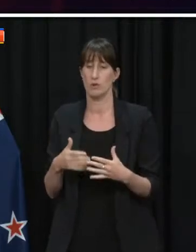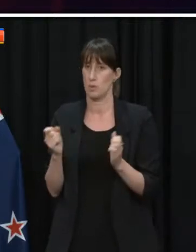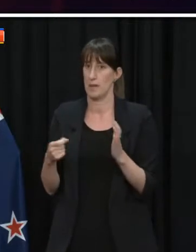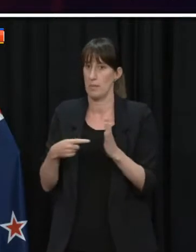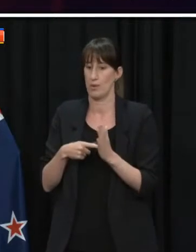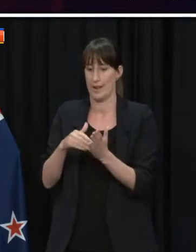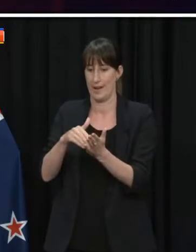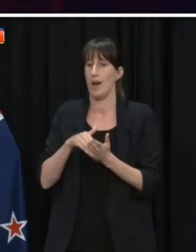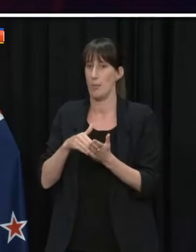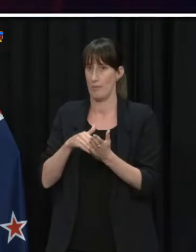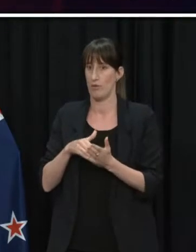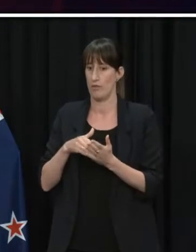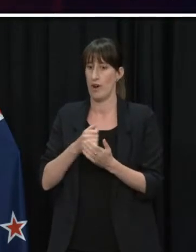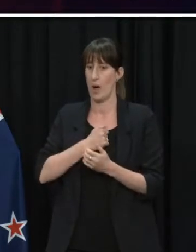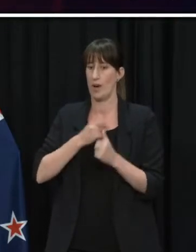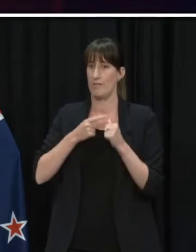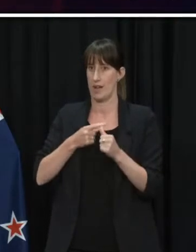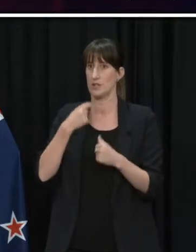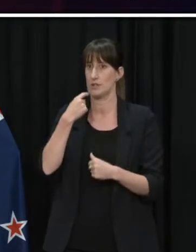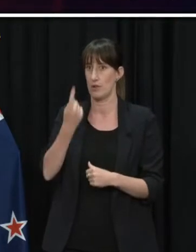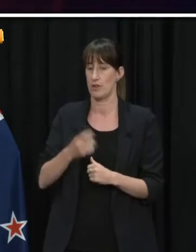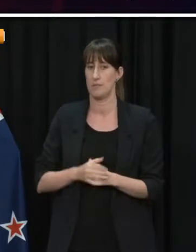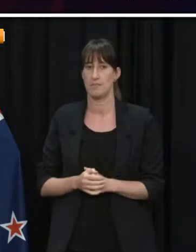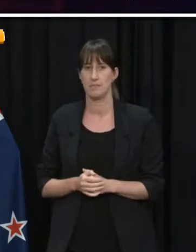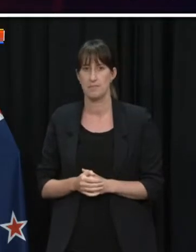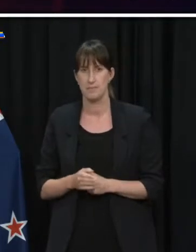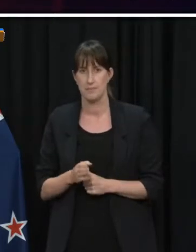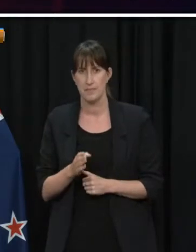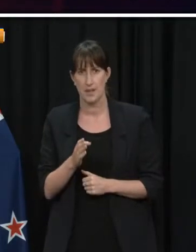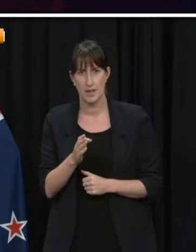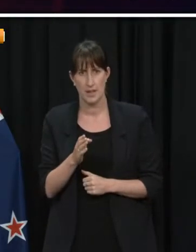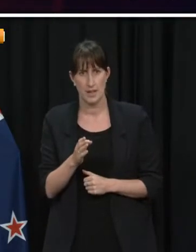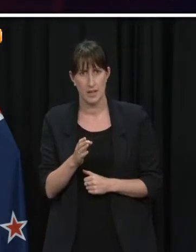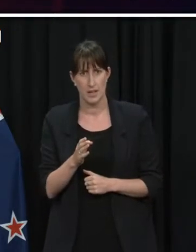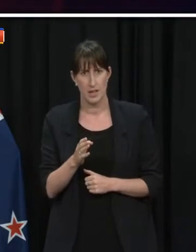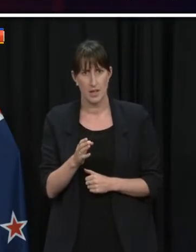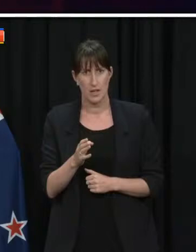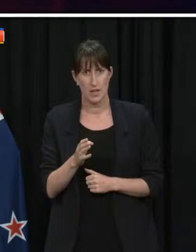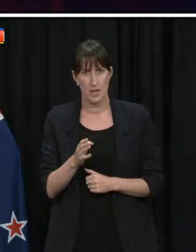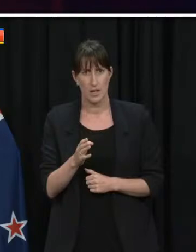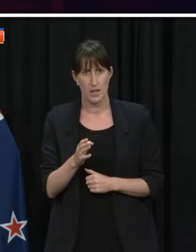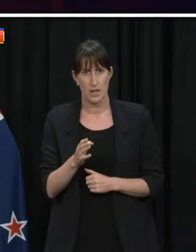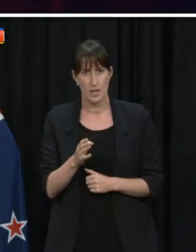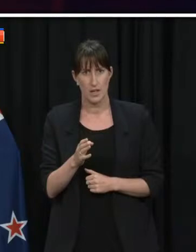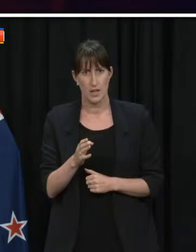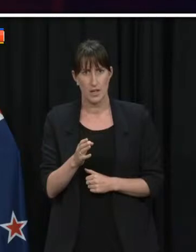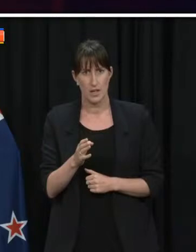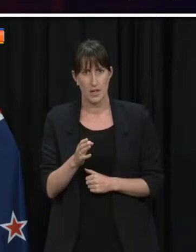to inform my advice for tomorrow. Jenna. Just on the places of interest, Dr. Bloomfield, you mentioned the medical